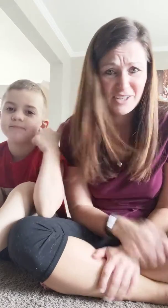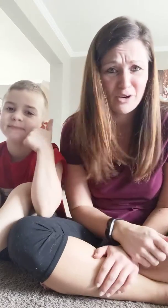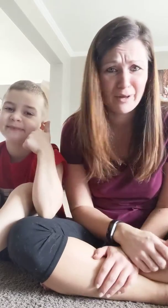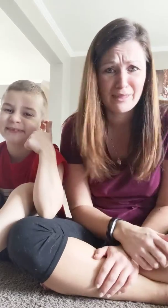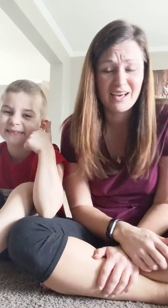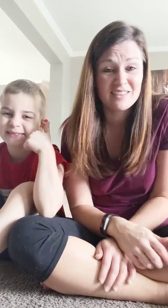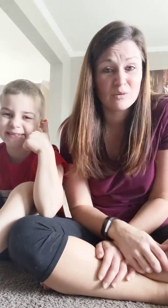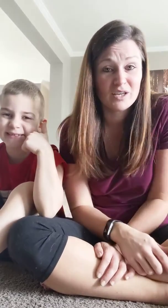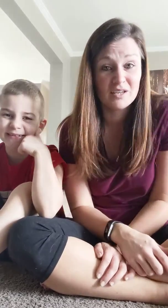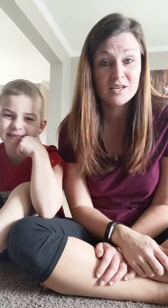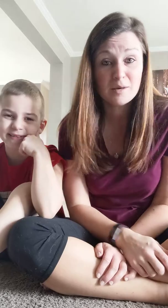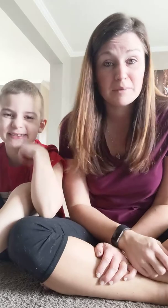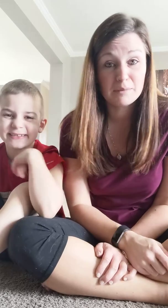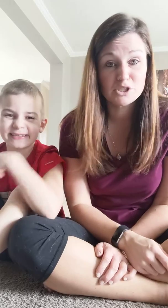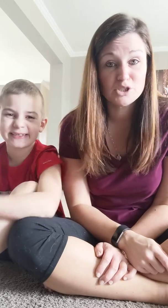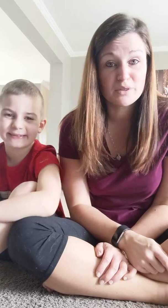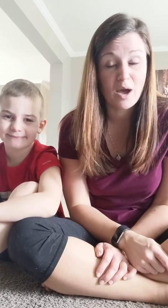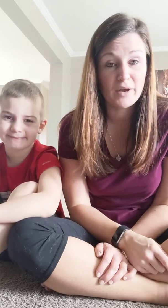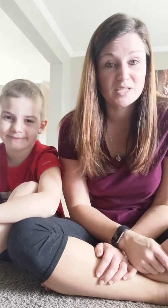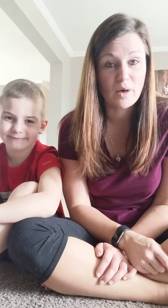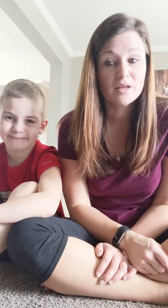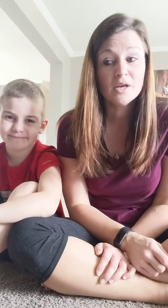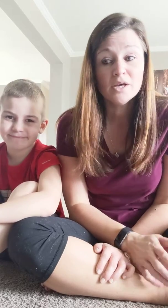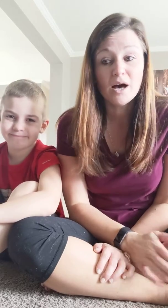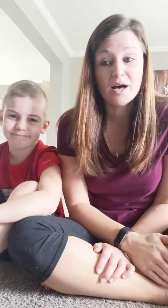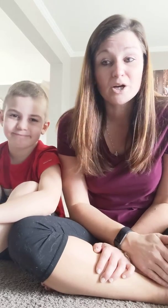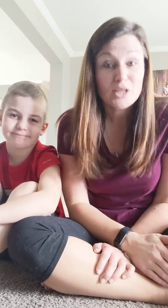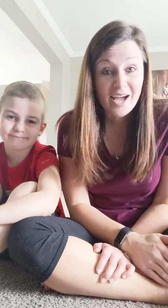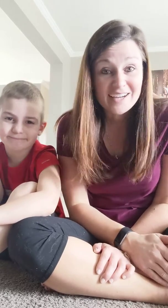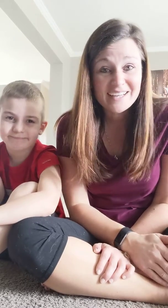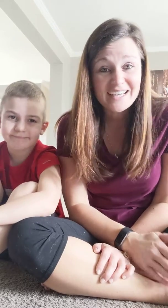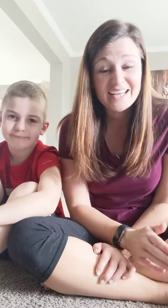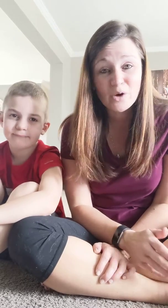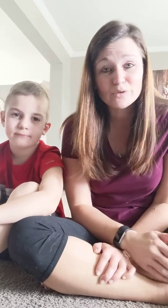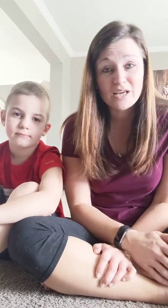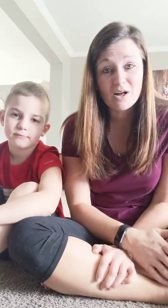video. I think we can be able to do it that way as well. Good luck, and hopefully all of